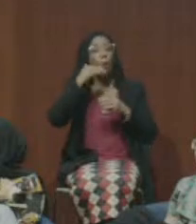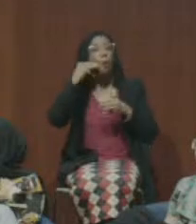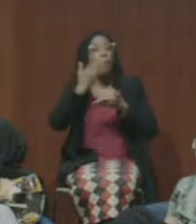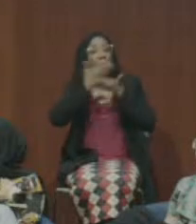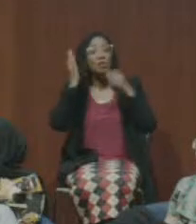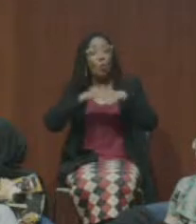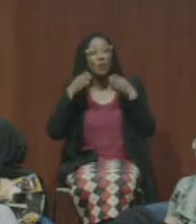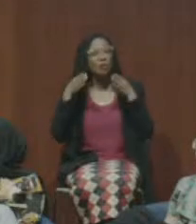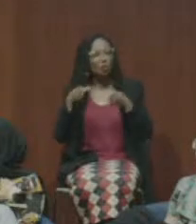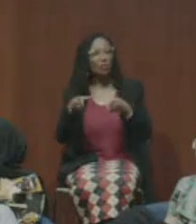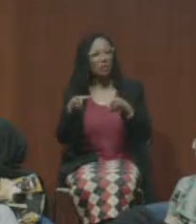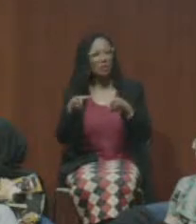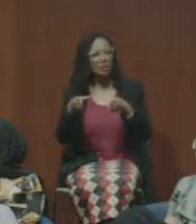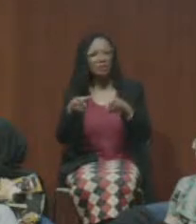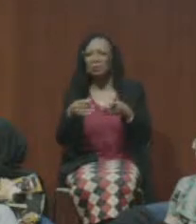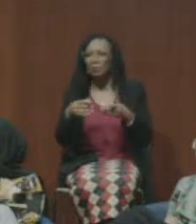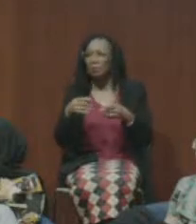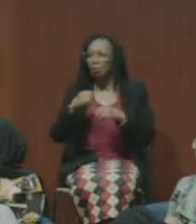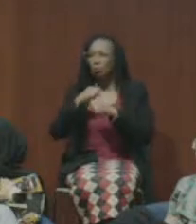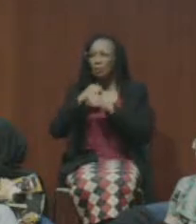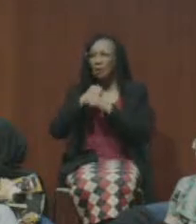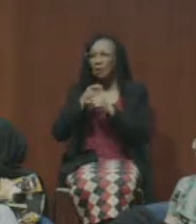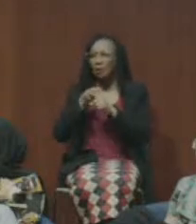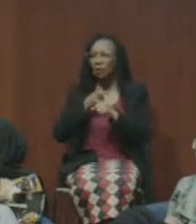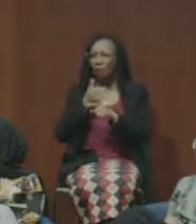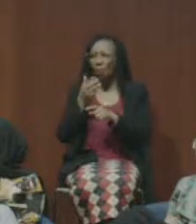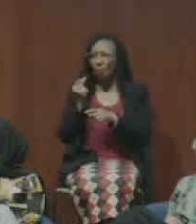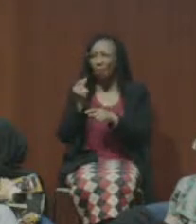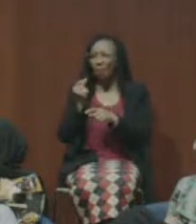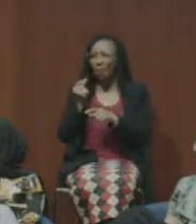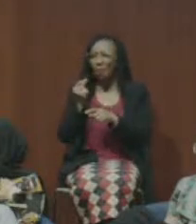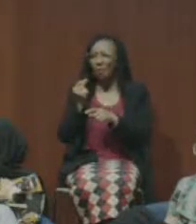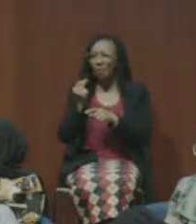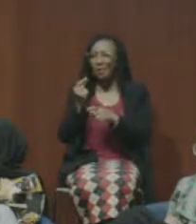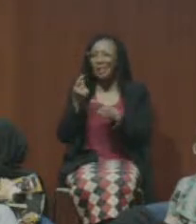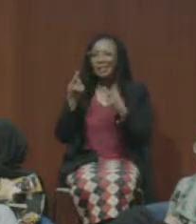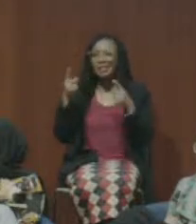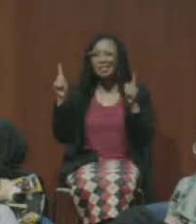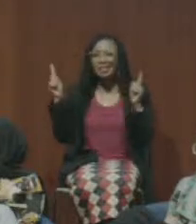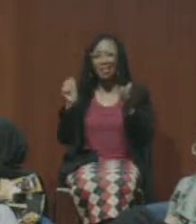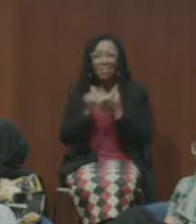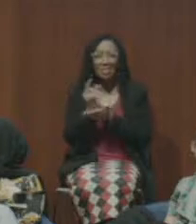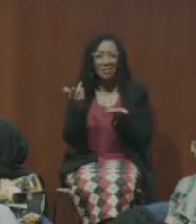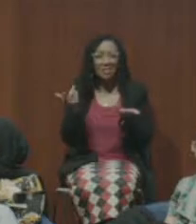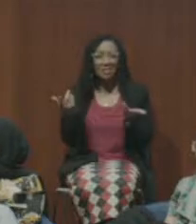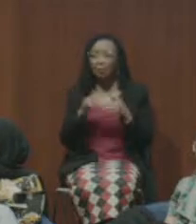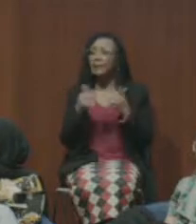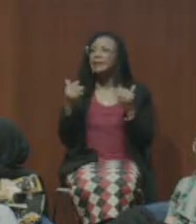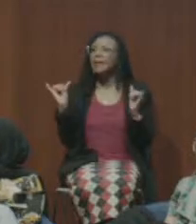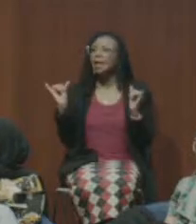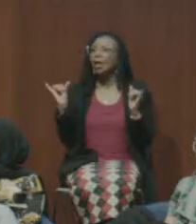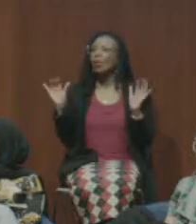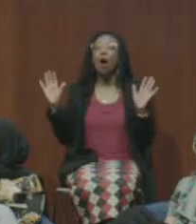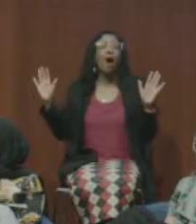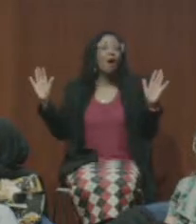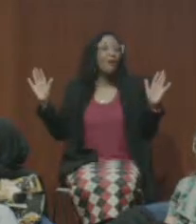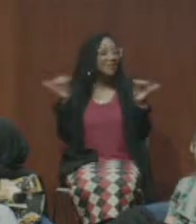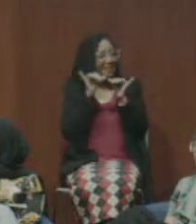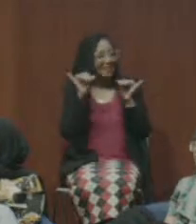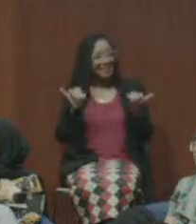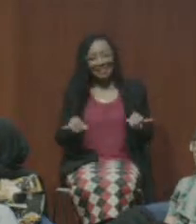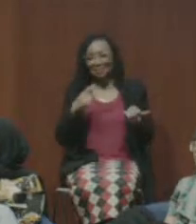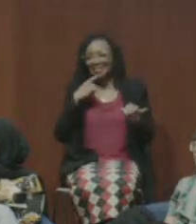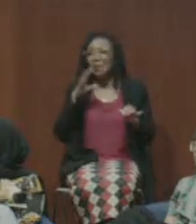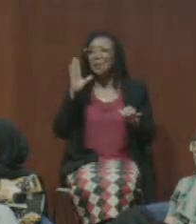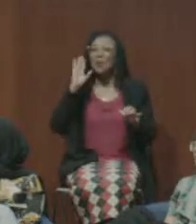street. What did you protect them from other than success? But yet, we work in the system